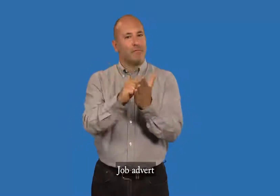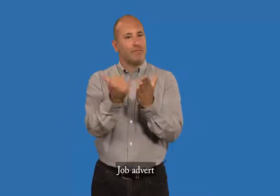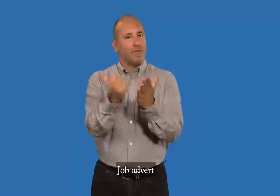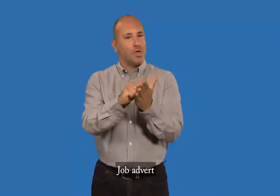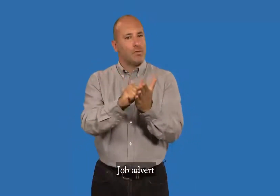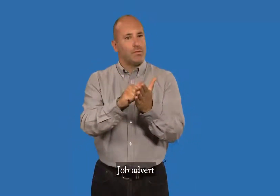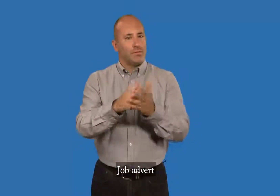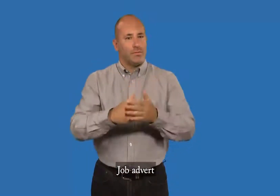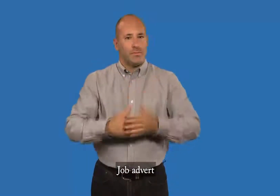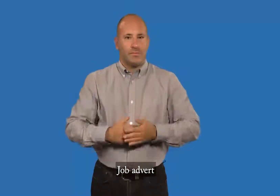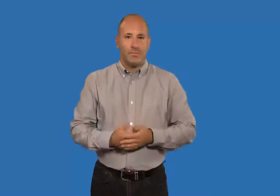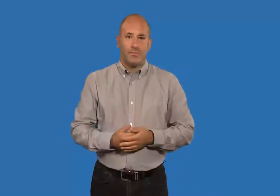Job advert.